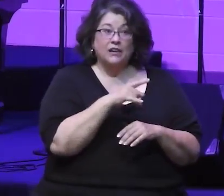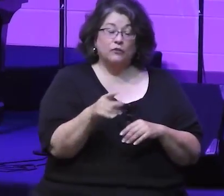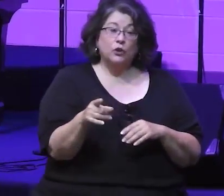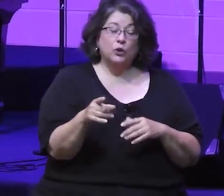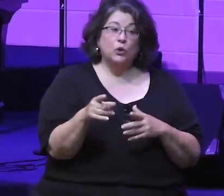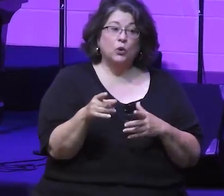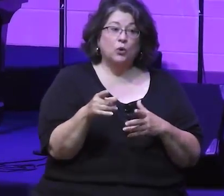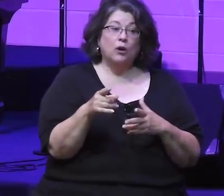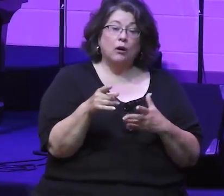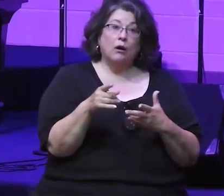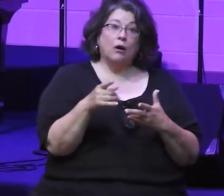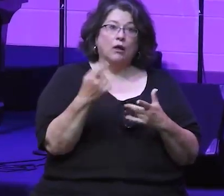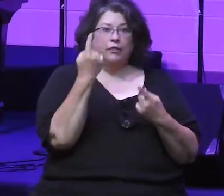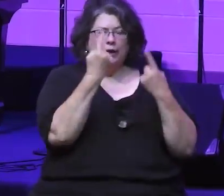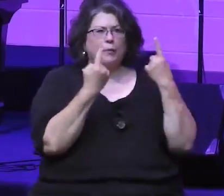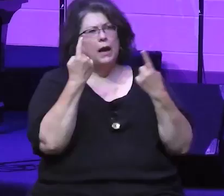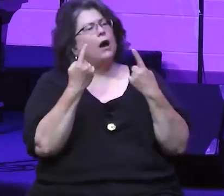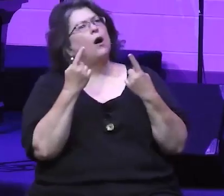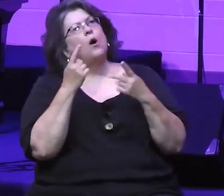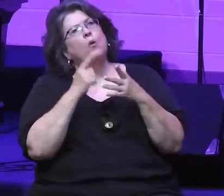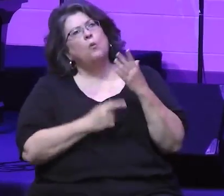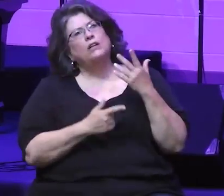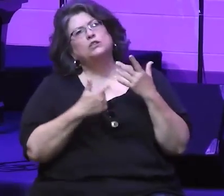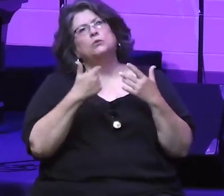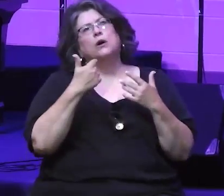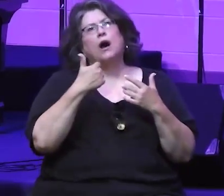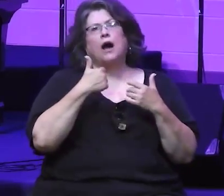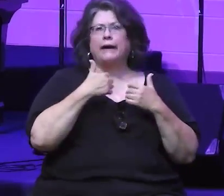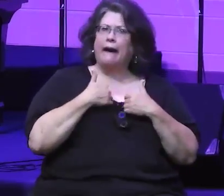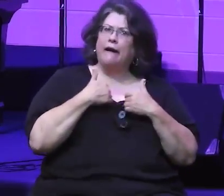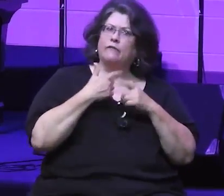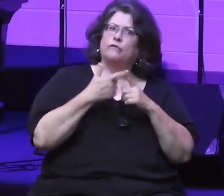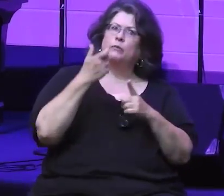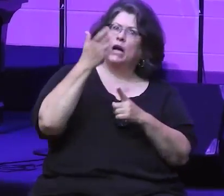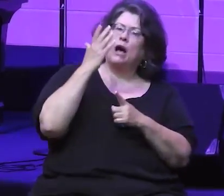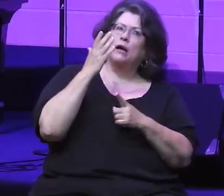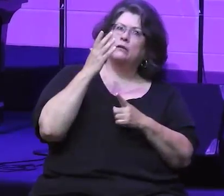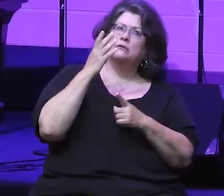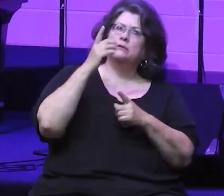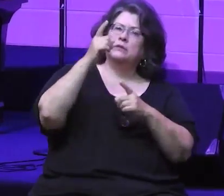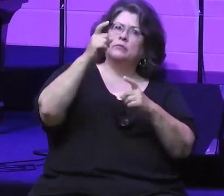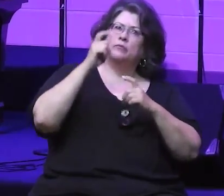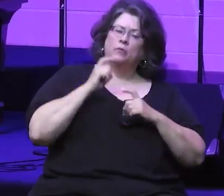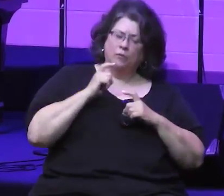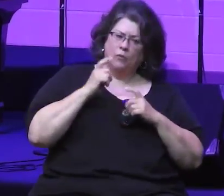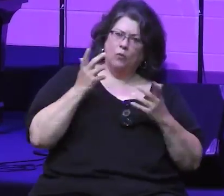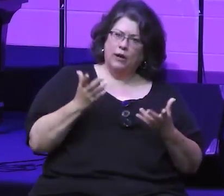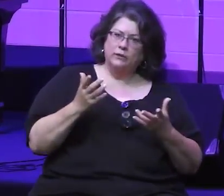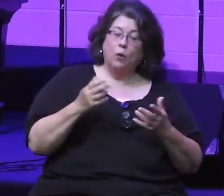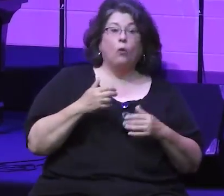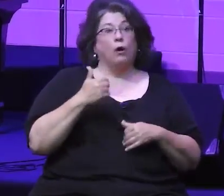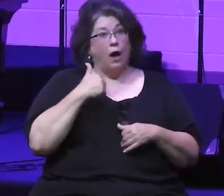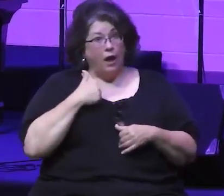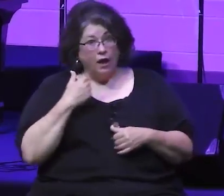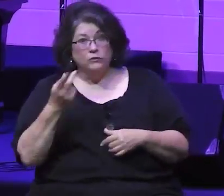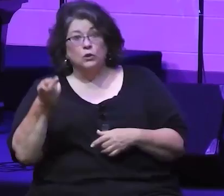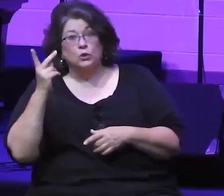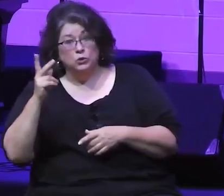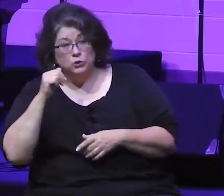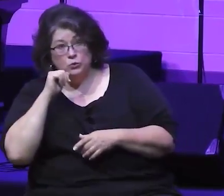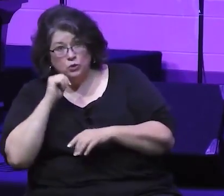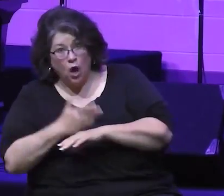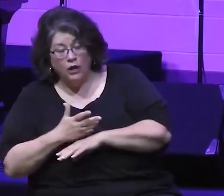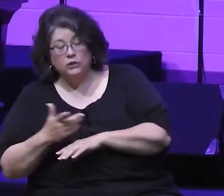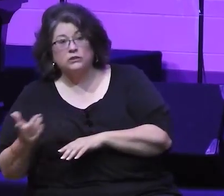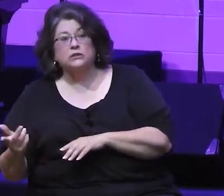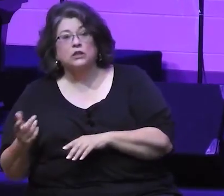your hands and you would think of what is it that I have here that God has entrusted to me? Well, I've got 2 little girls. This is me. I've got a couple little girls at